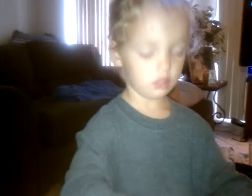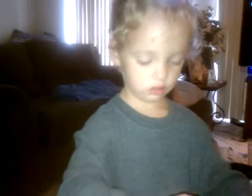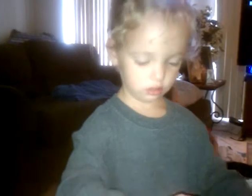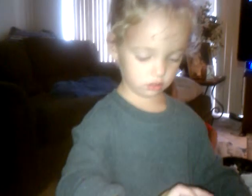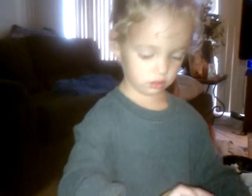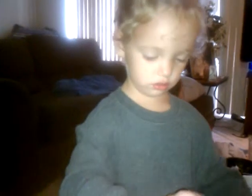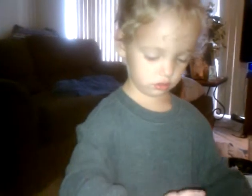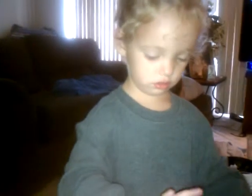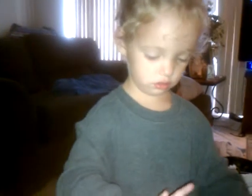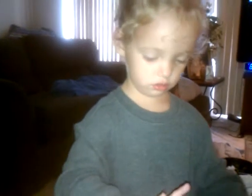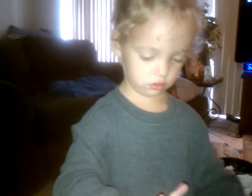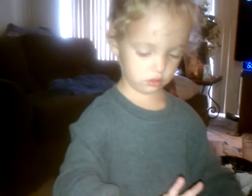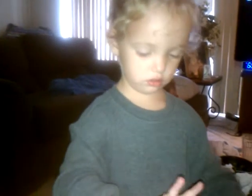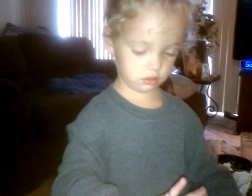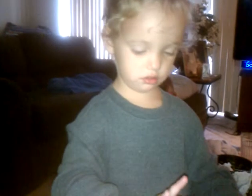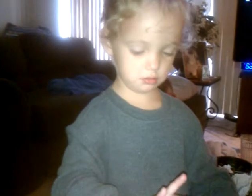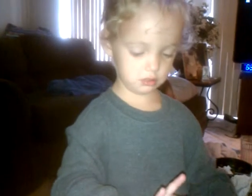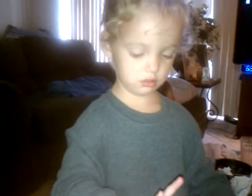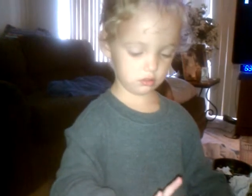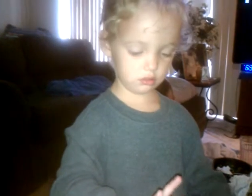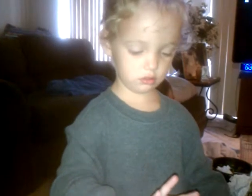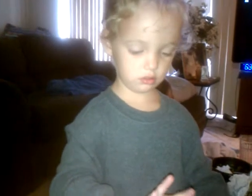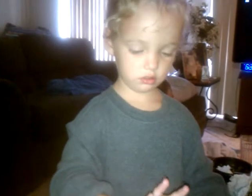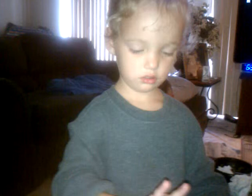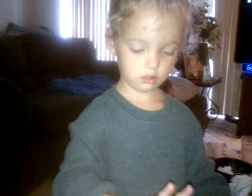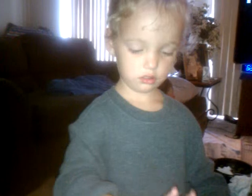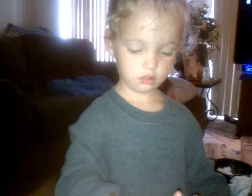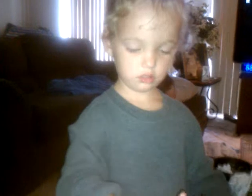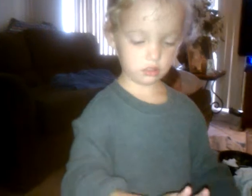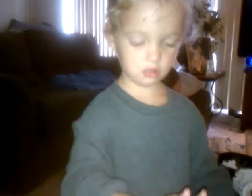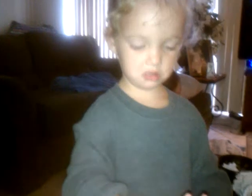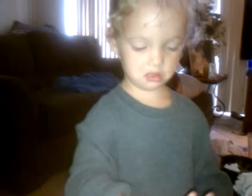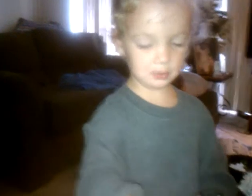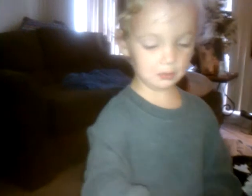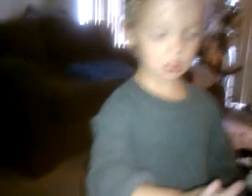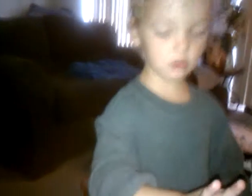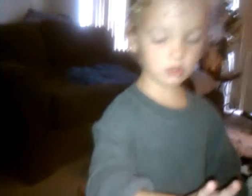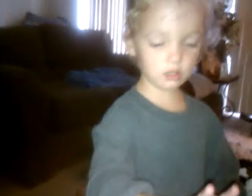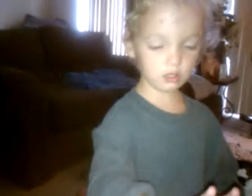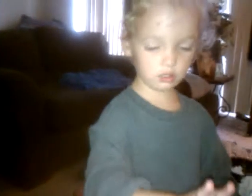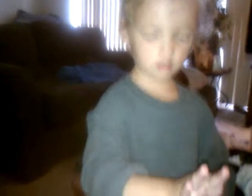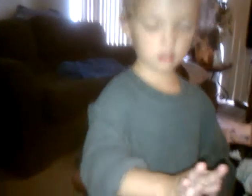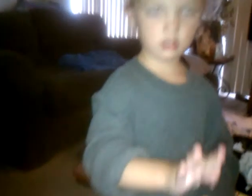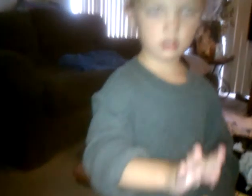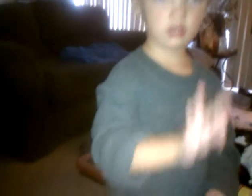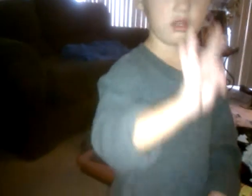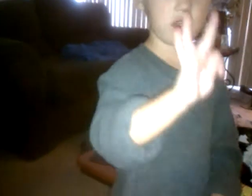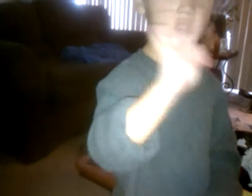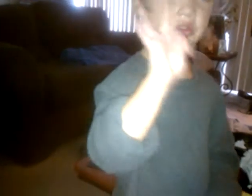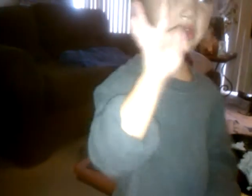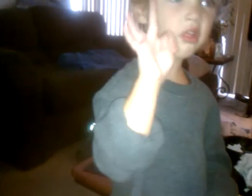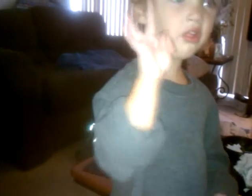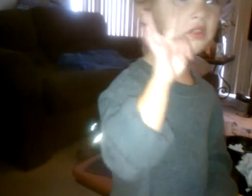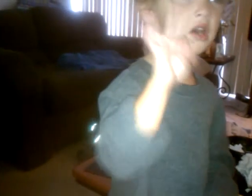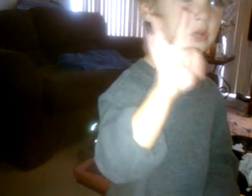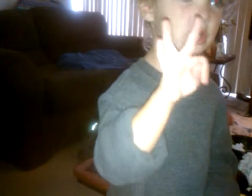W. Hold it up so I can see it. W. This is W. No,